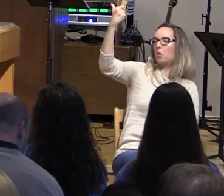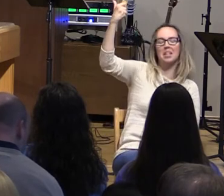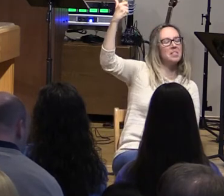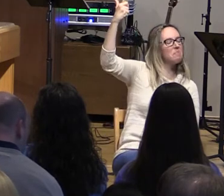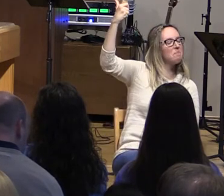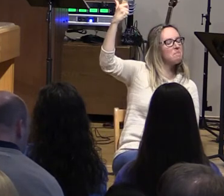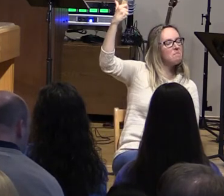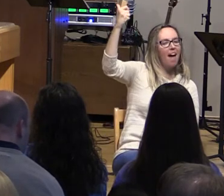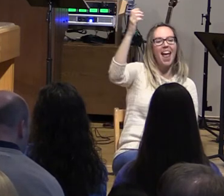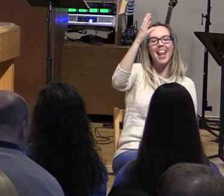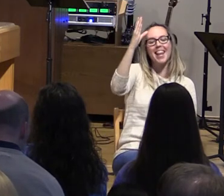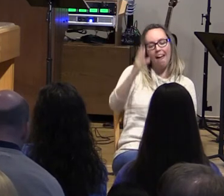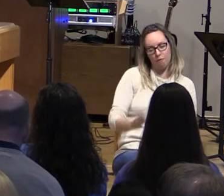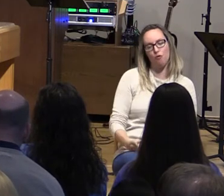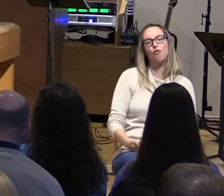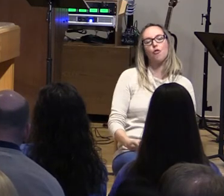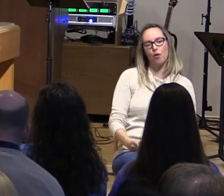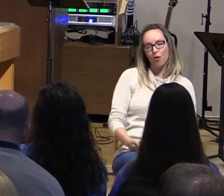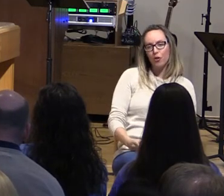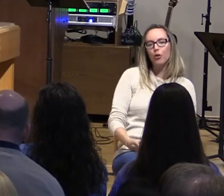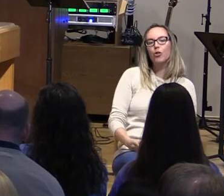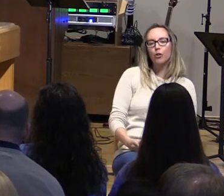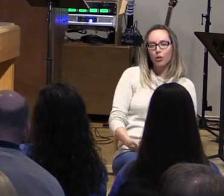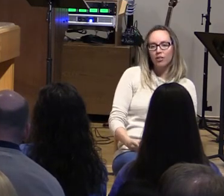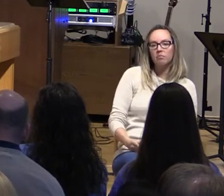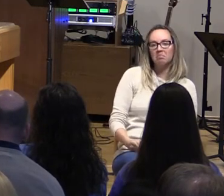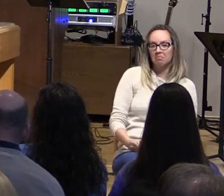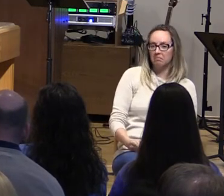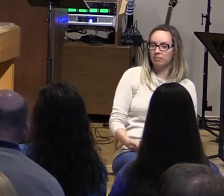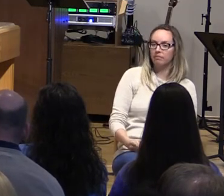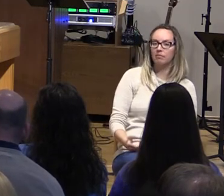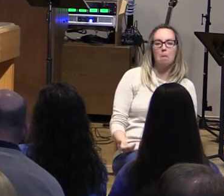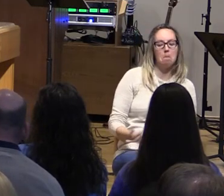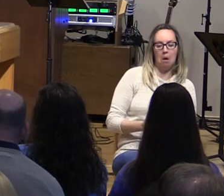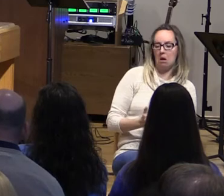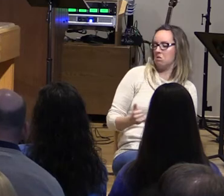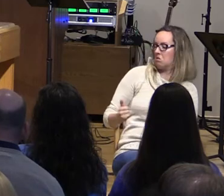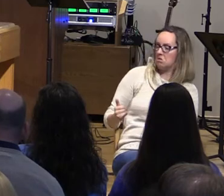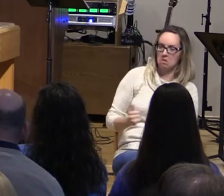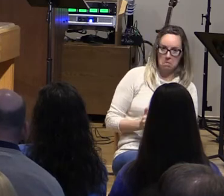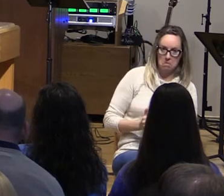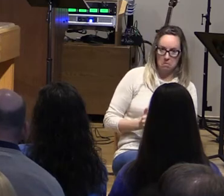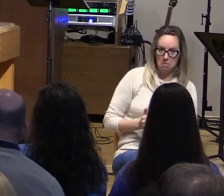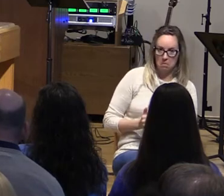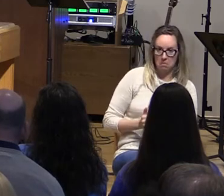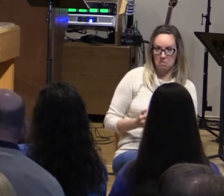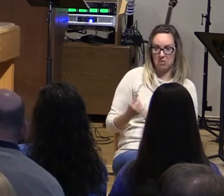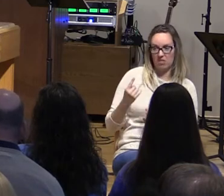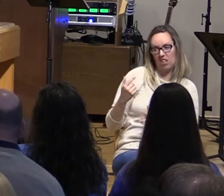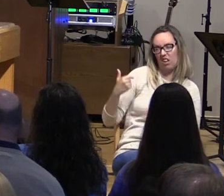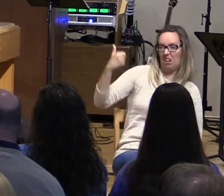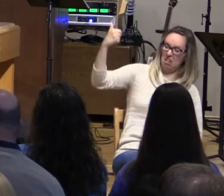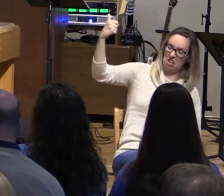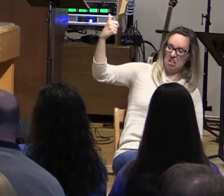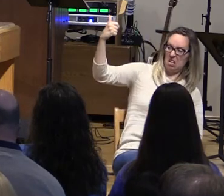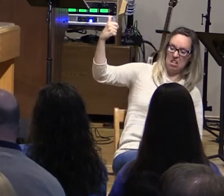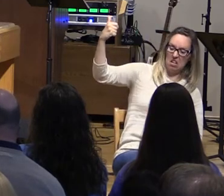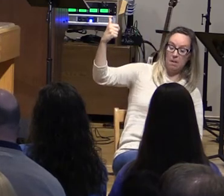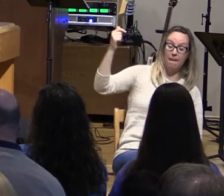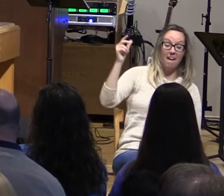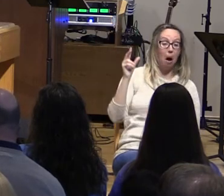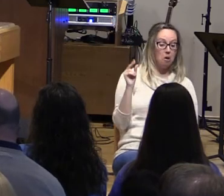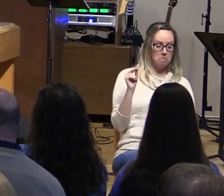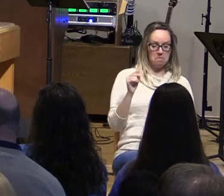from the love of God. There is nothing. You are not out of God's reach, and neither is the person that